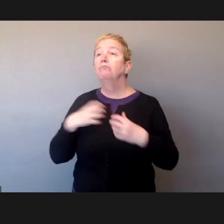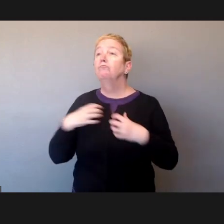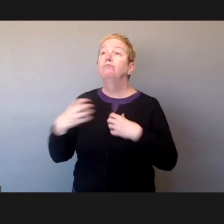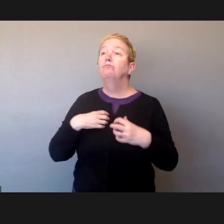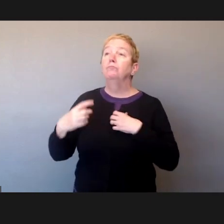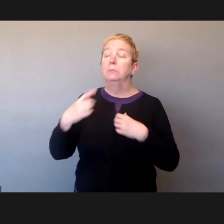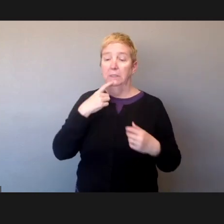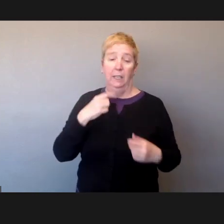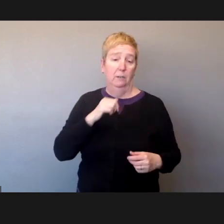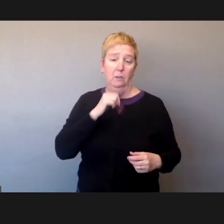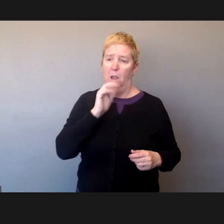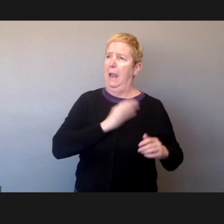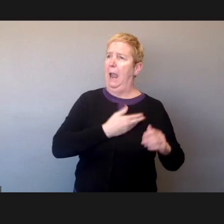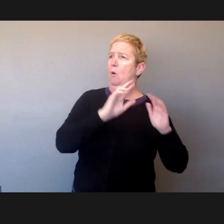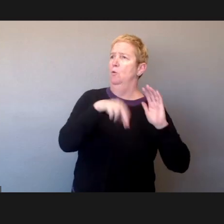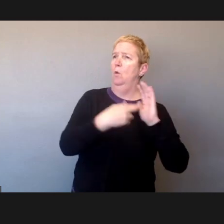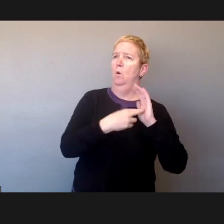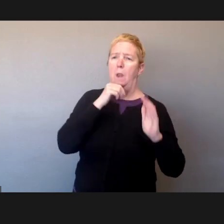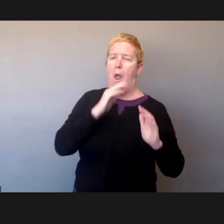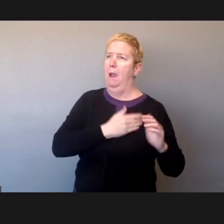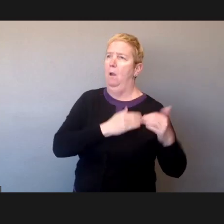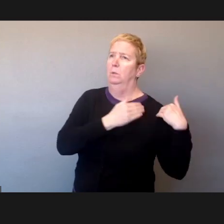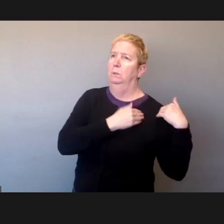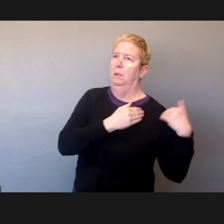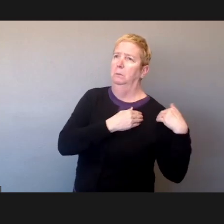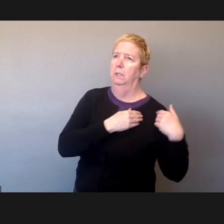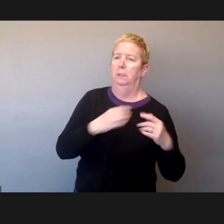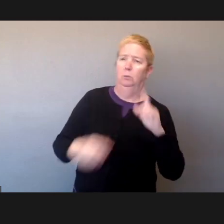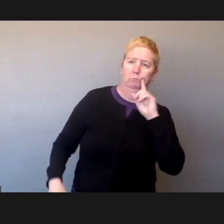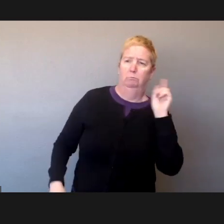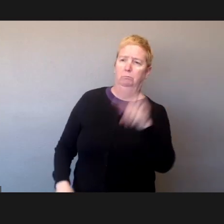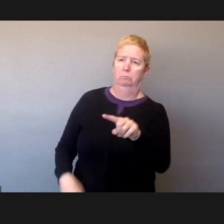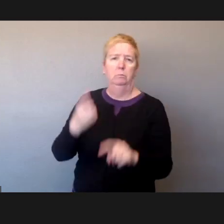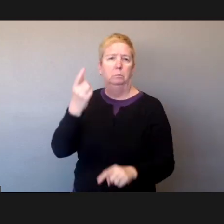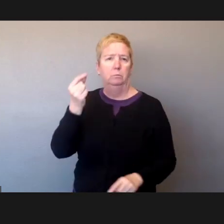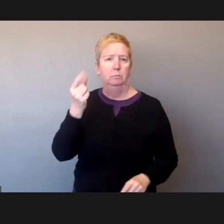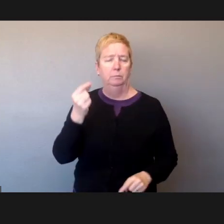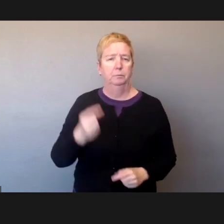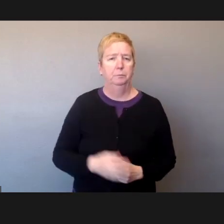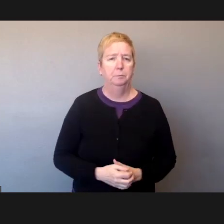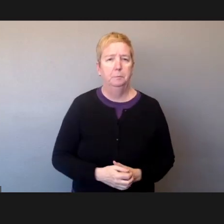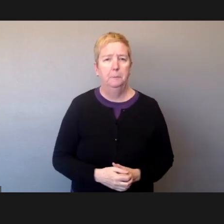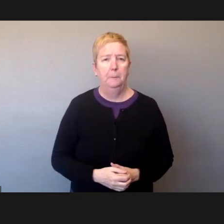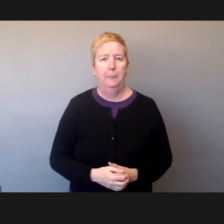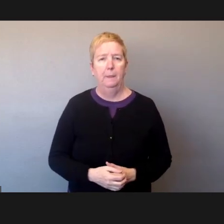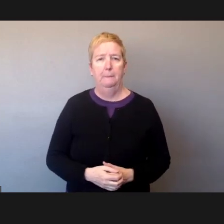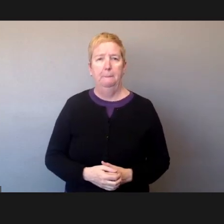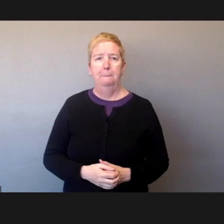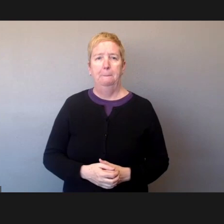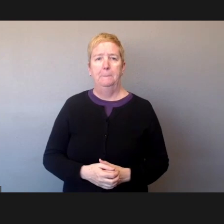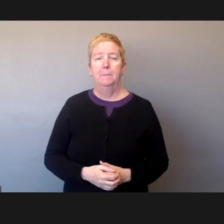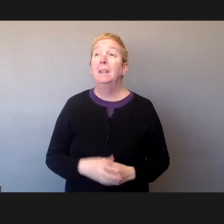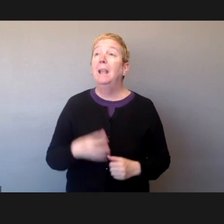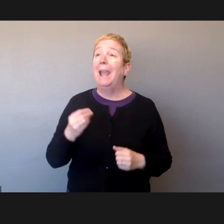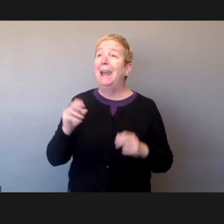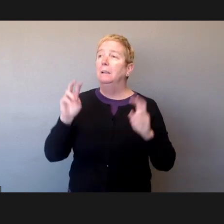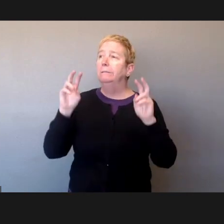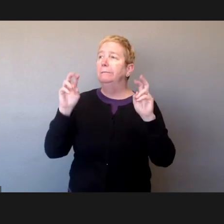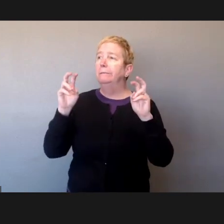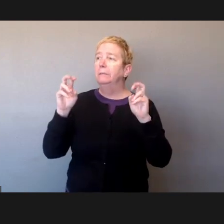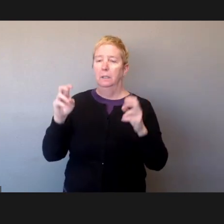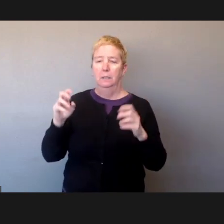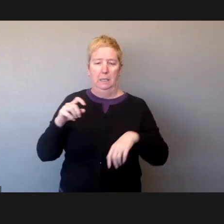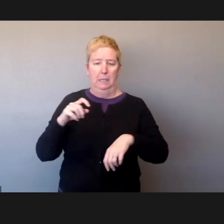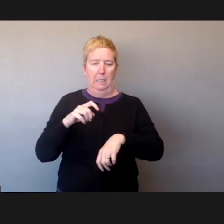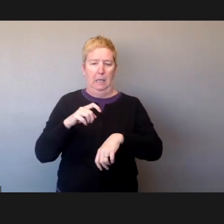role in government to tell people what to do, particularly in what you might call a time of peace like we're having right now,